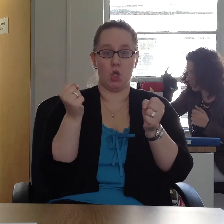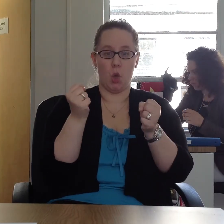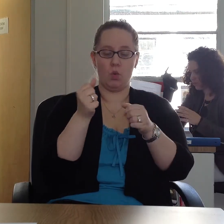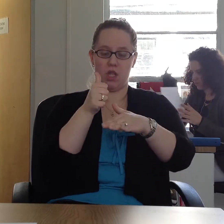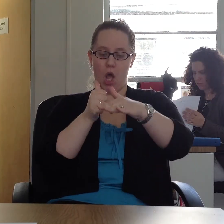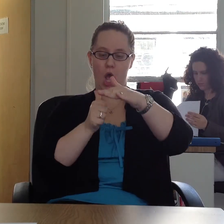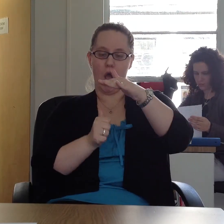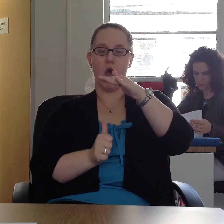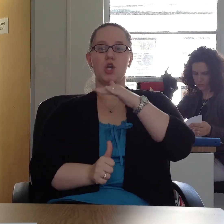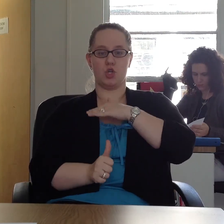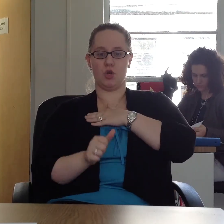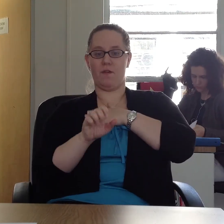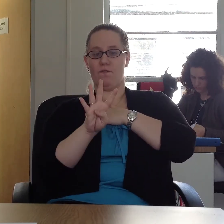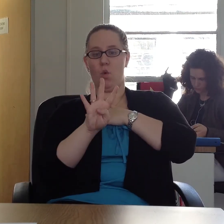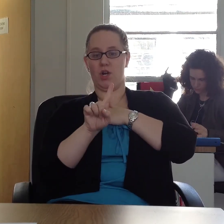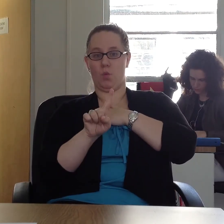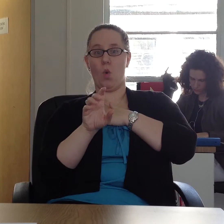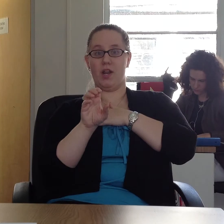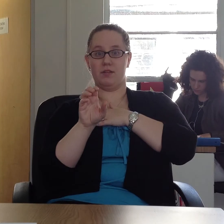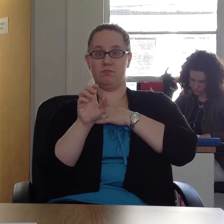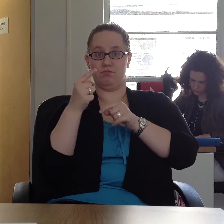to 41 degrees Fahrenheit,